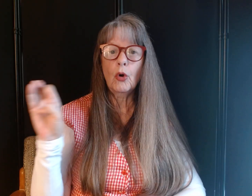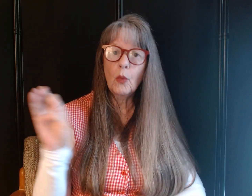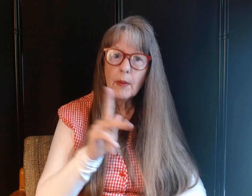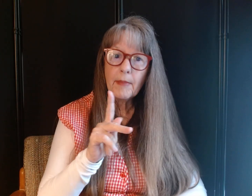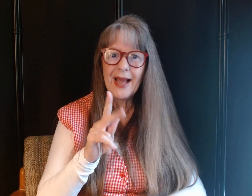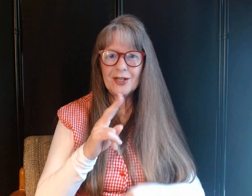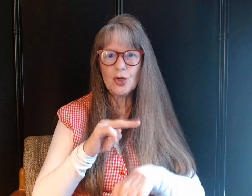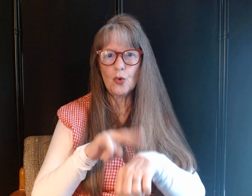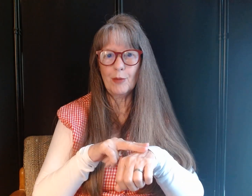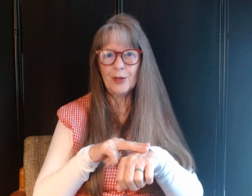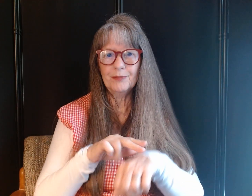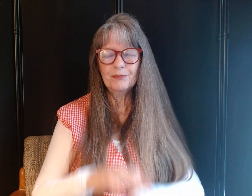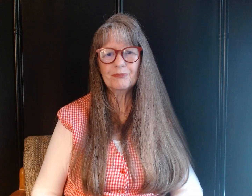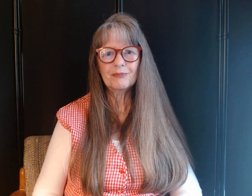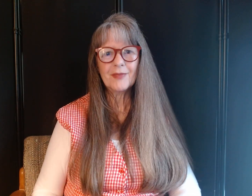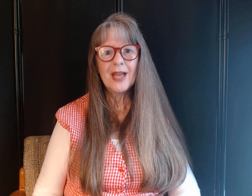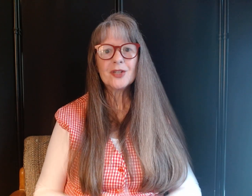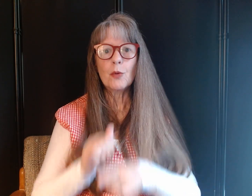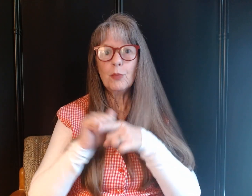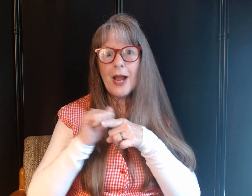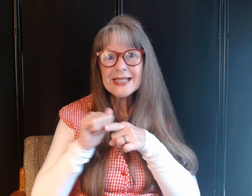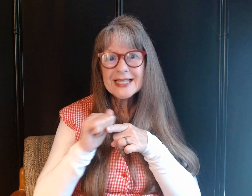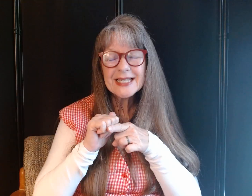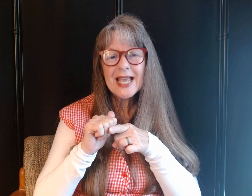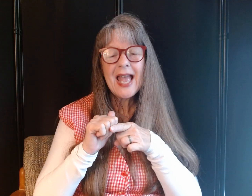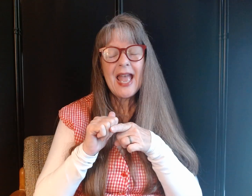going back to normal. So practice